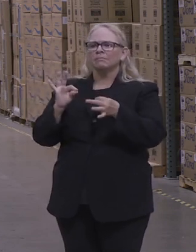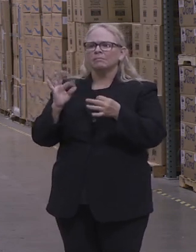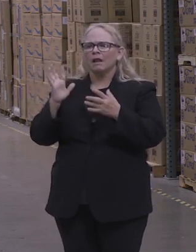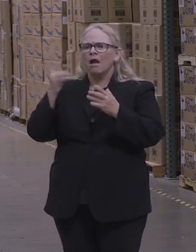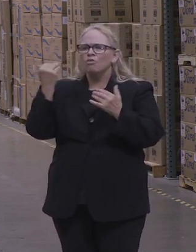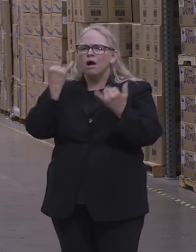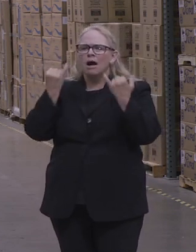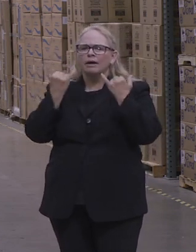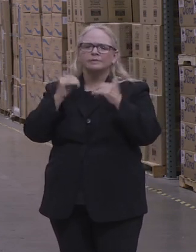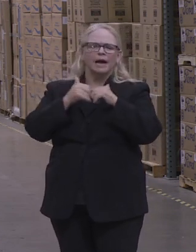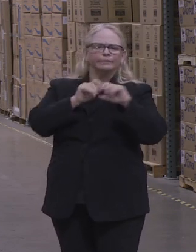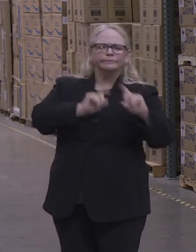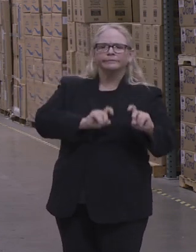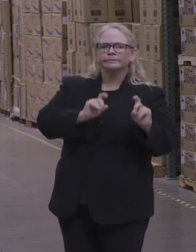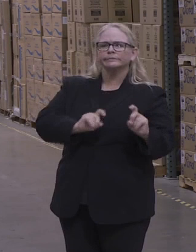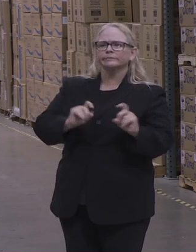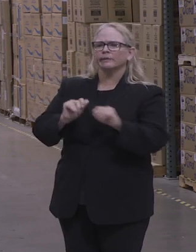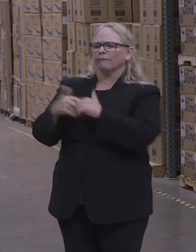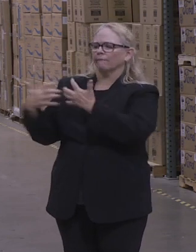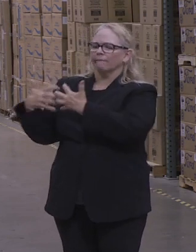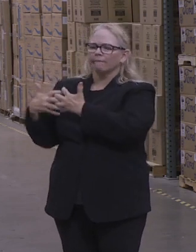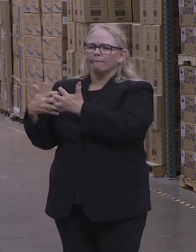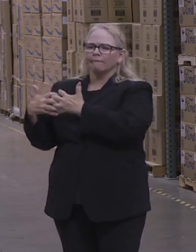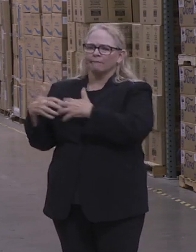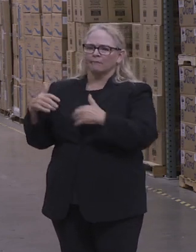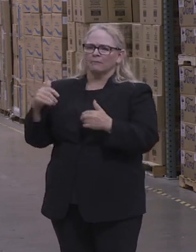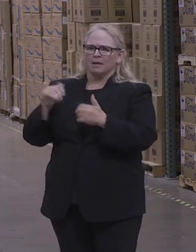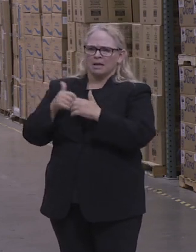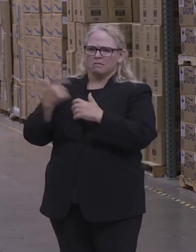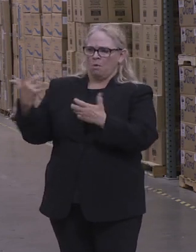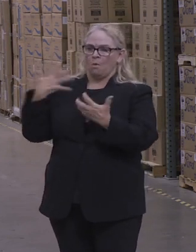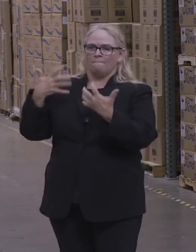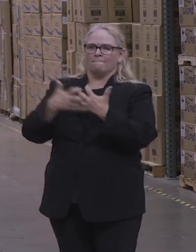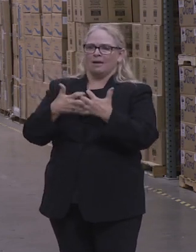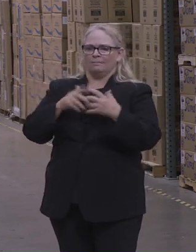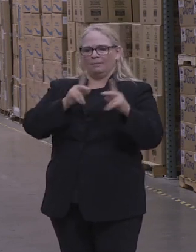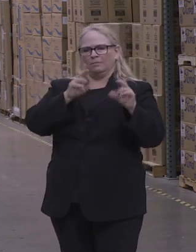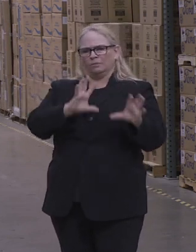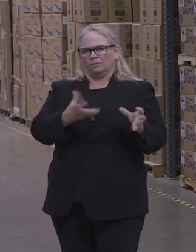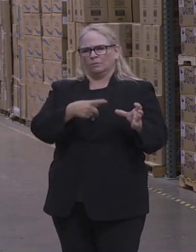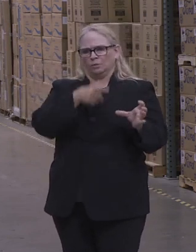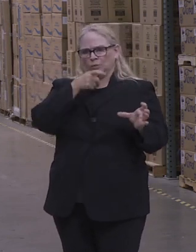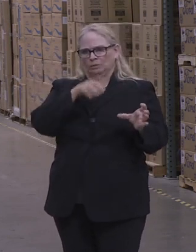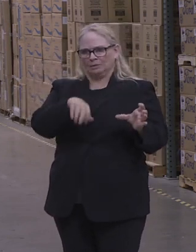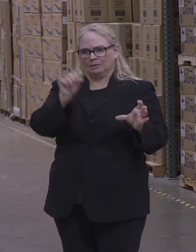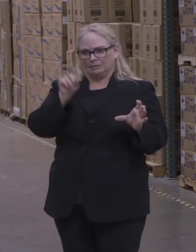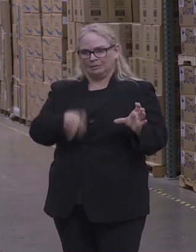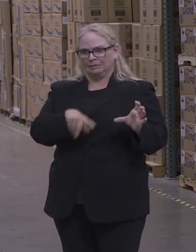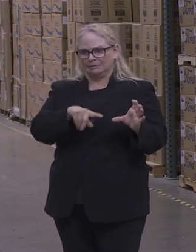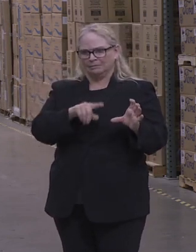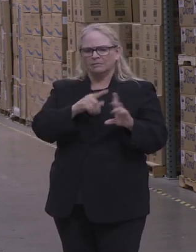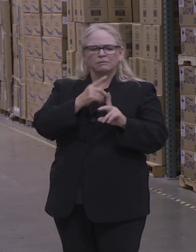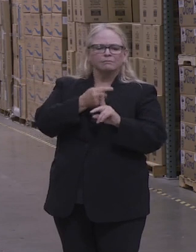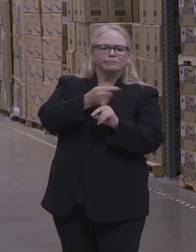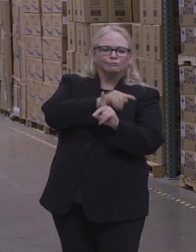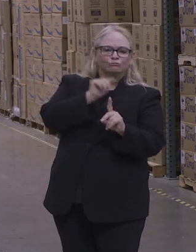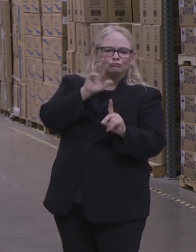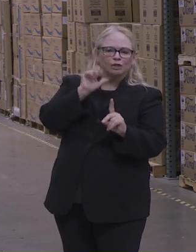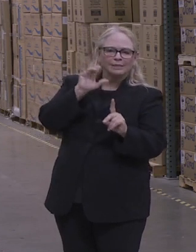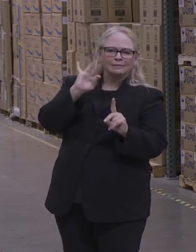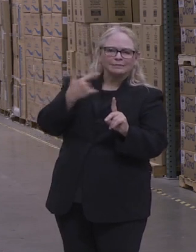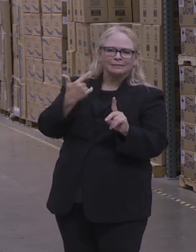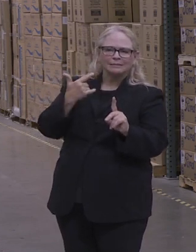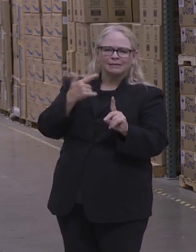but how does that integrate into contact tracing and our work in that space to isolate and